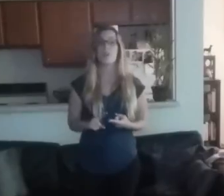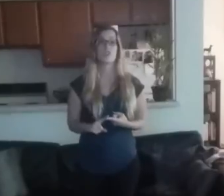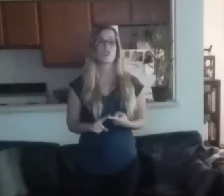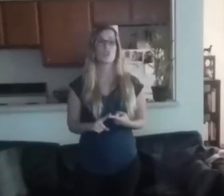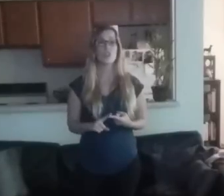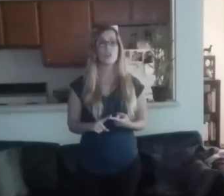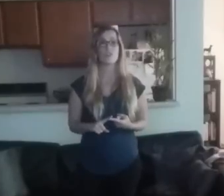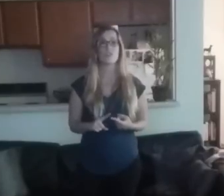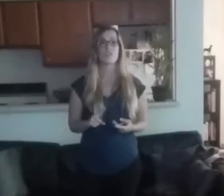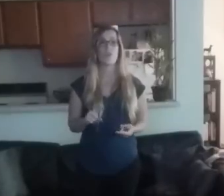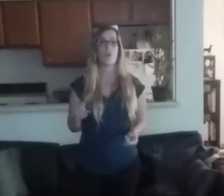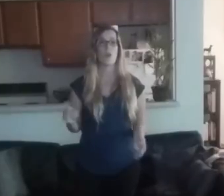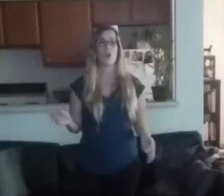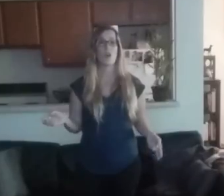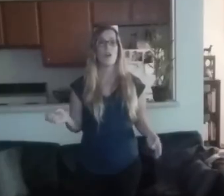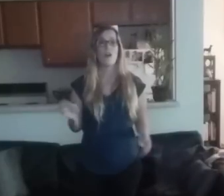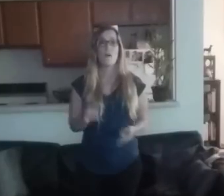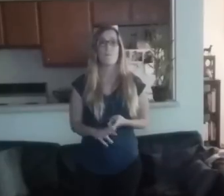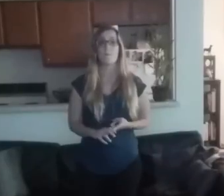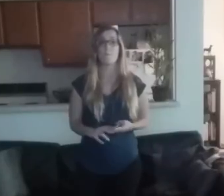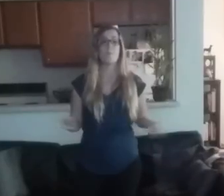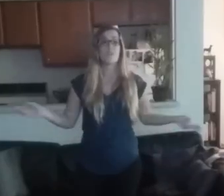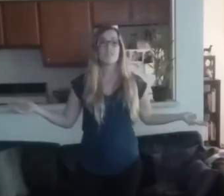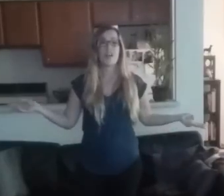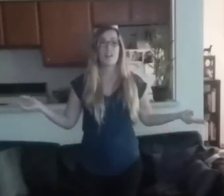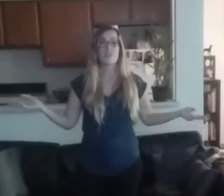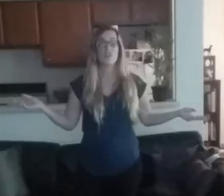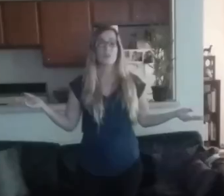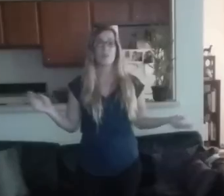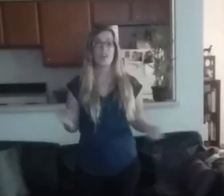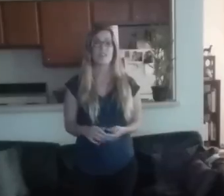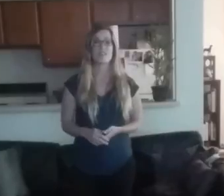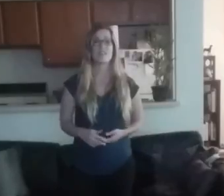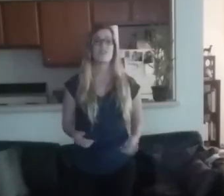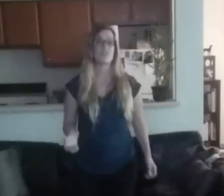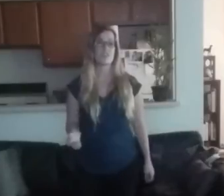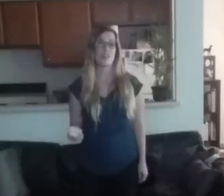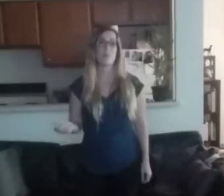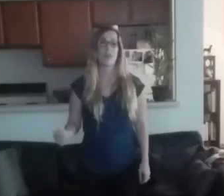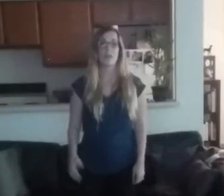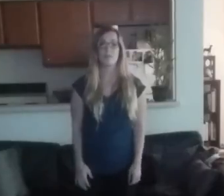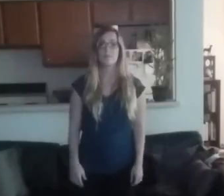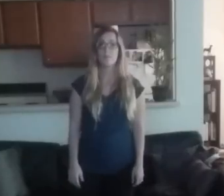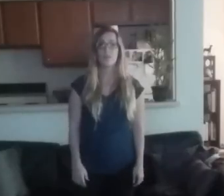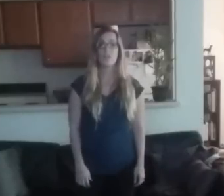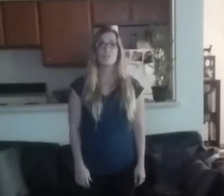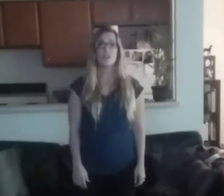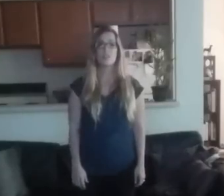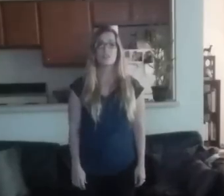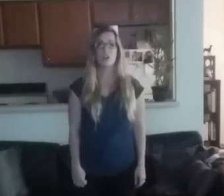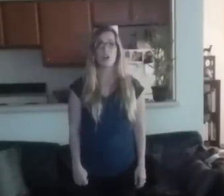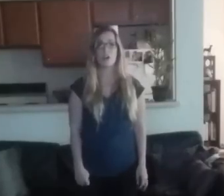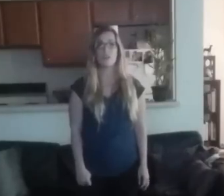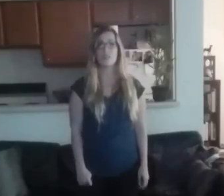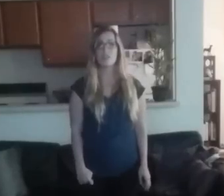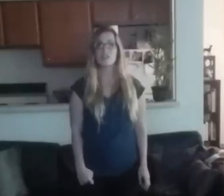pinched nerves or misaligned vertebrae, stiffness, and pain. Dr. Chung of